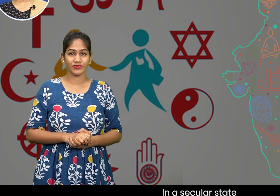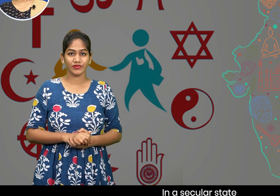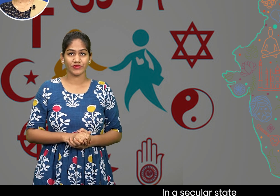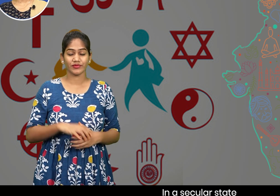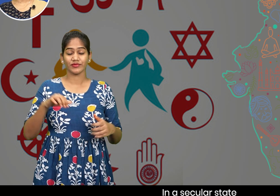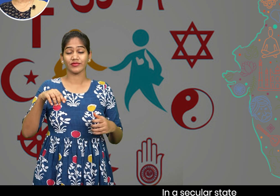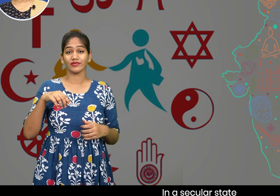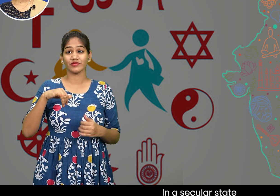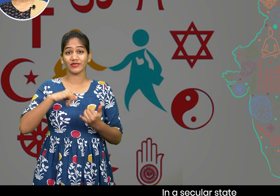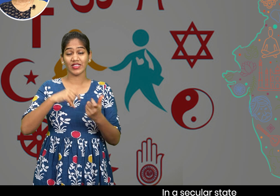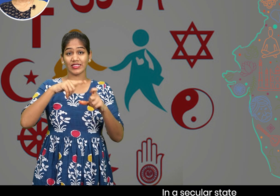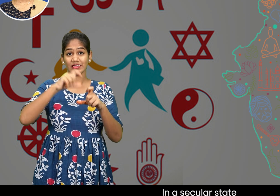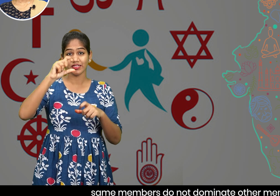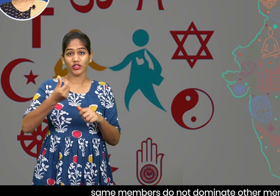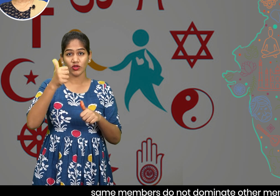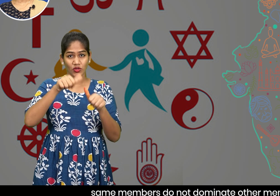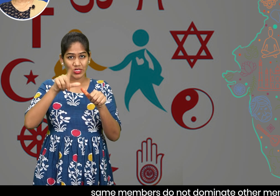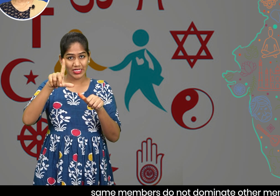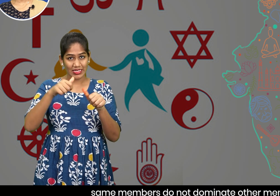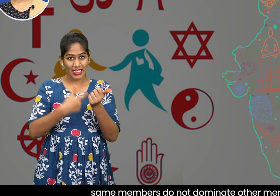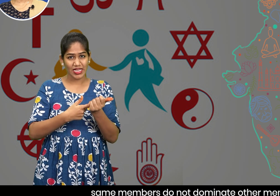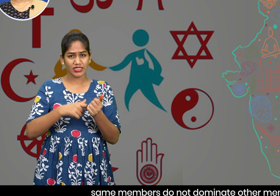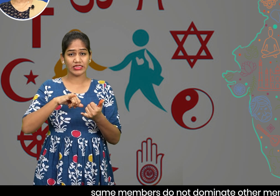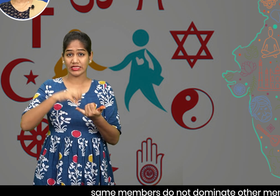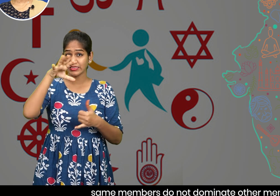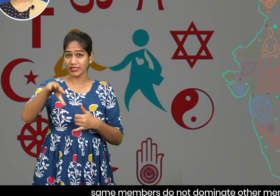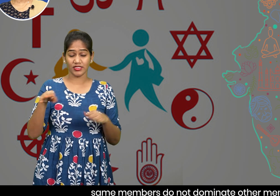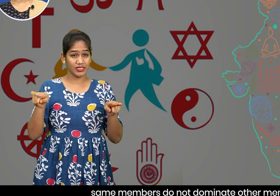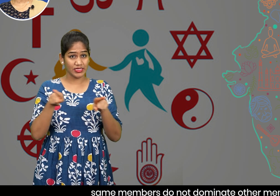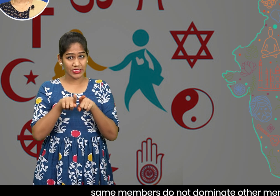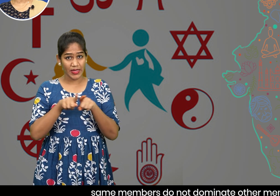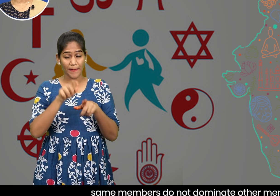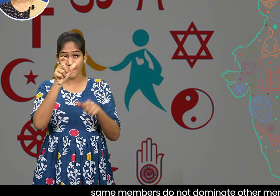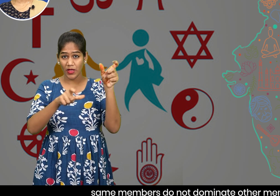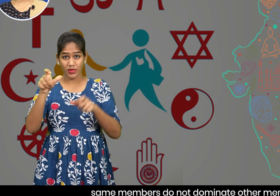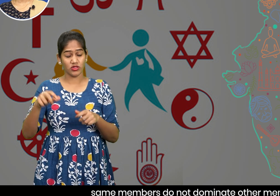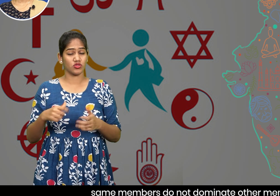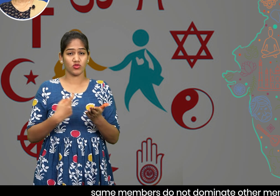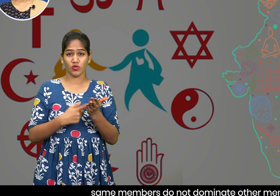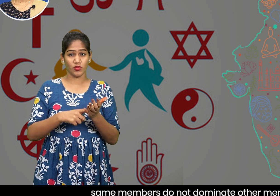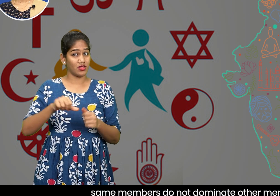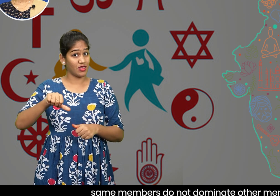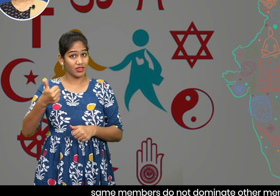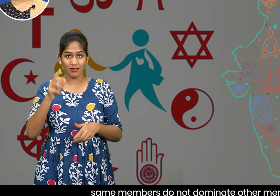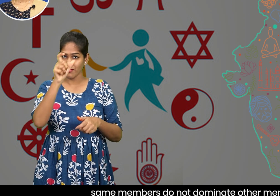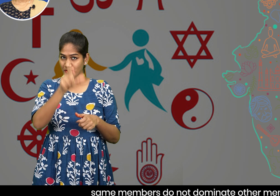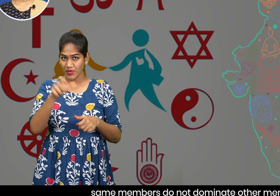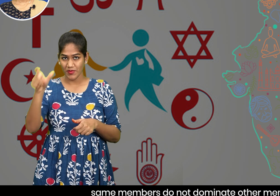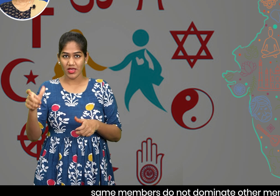In a secular state, same members do not dominate another members